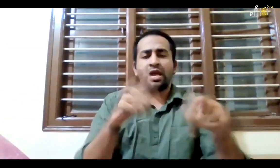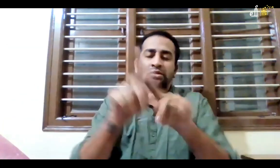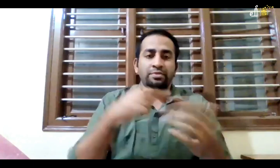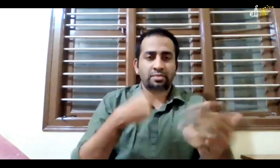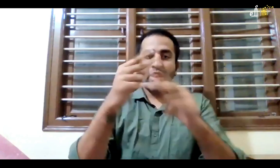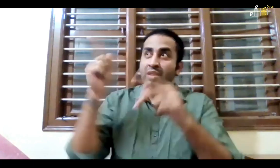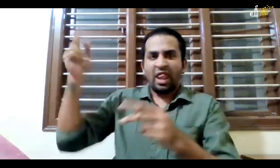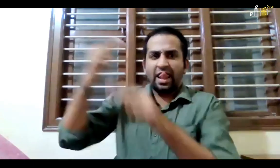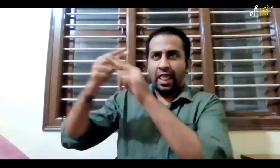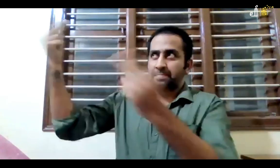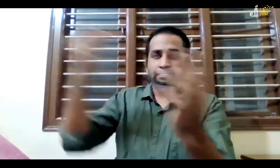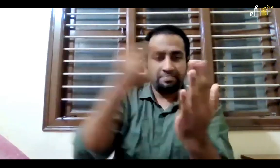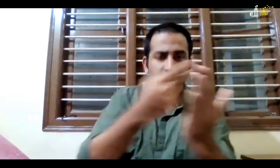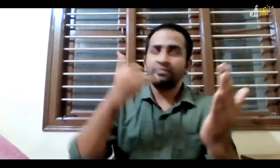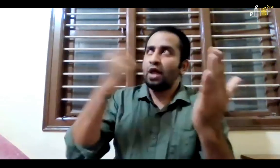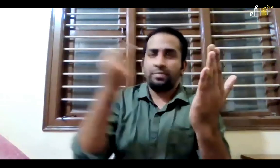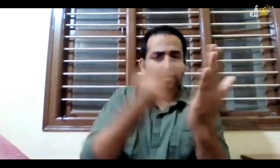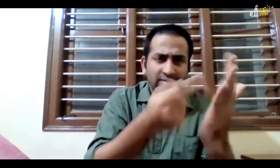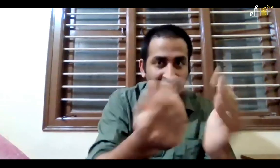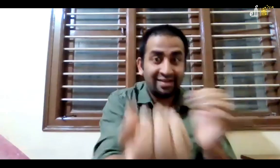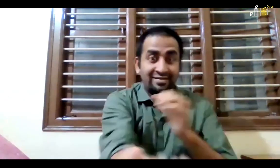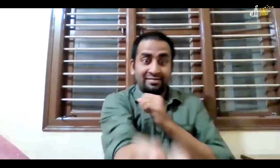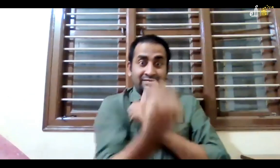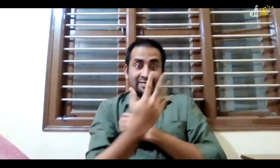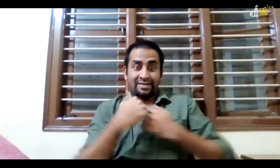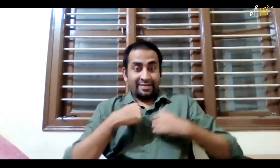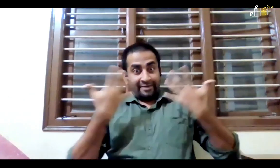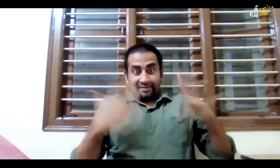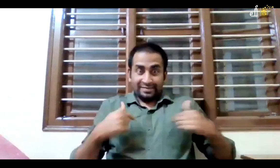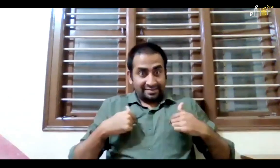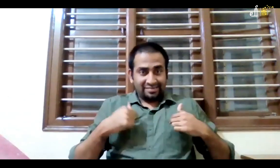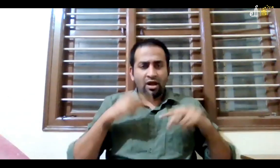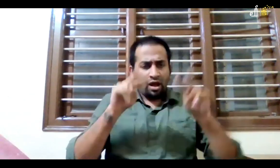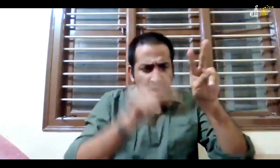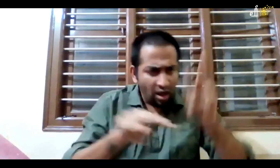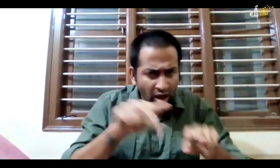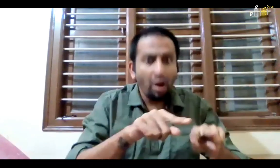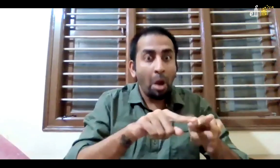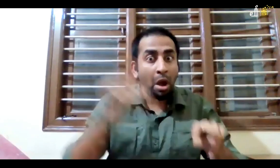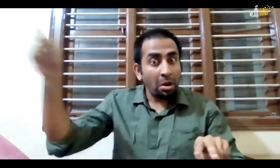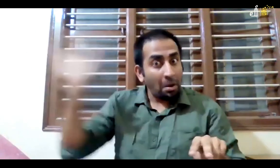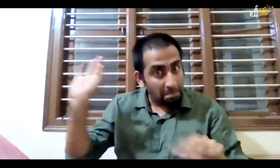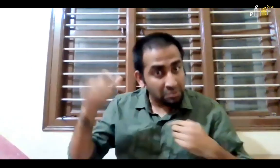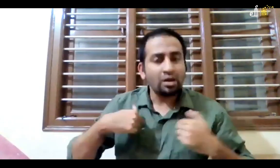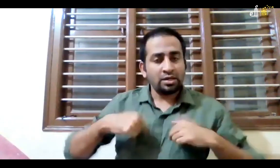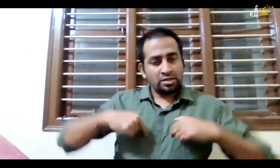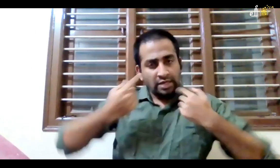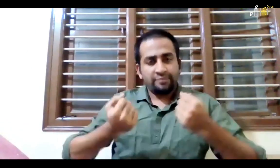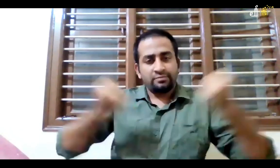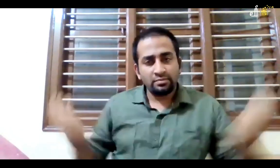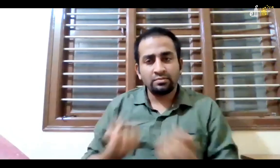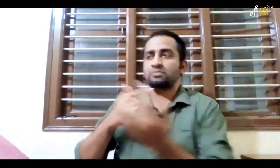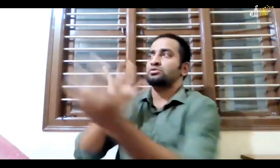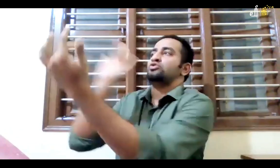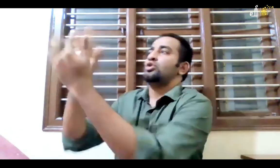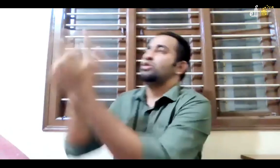example, you can, encourage them. I'll take their name, their contact information, and you can share it with us. We will have a look and we